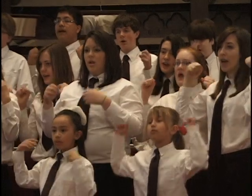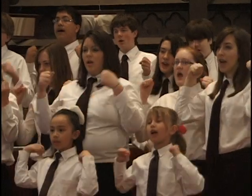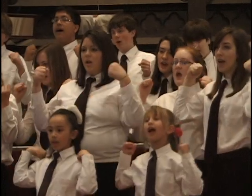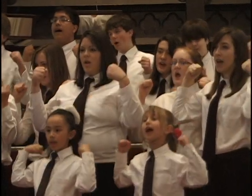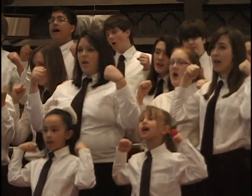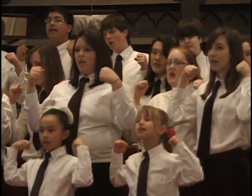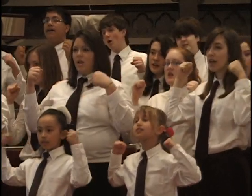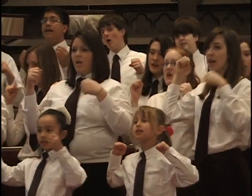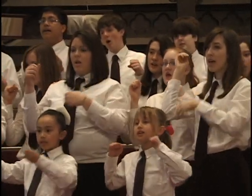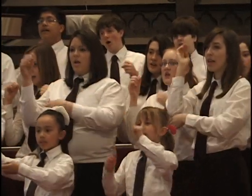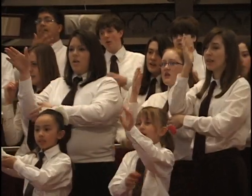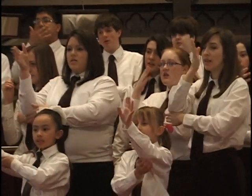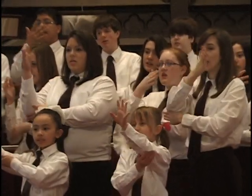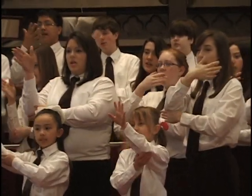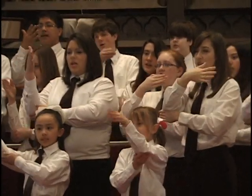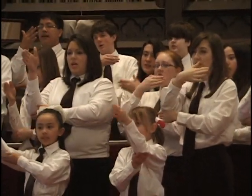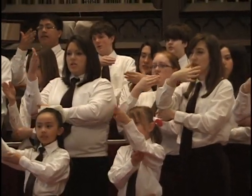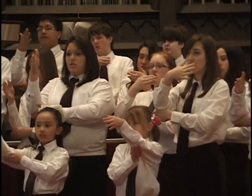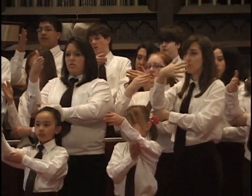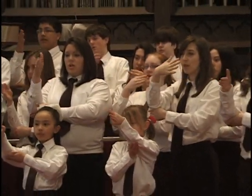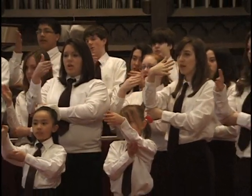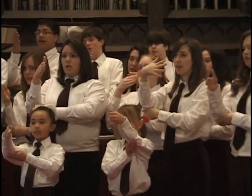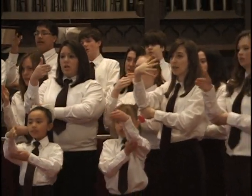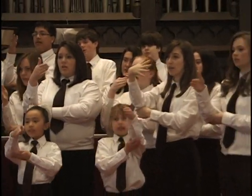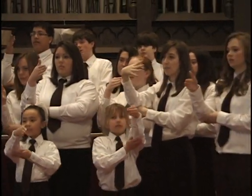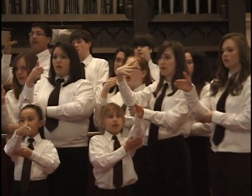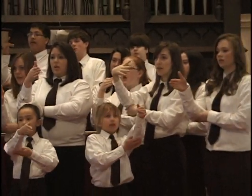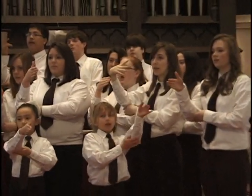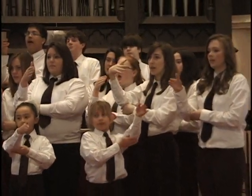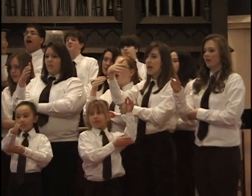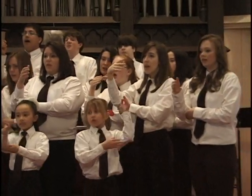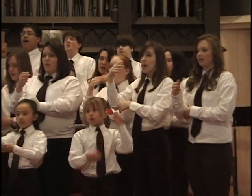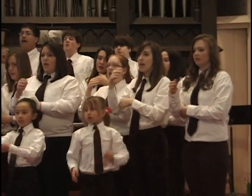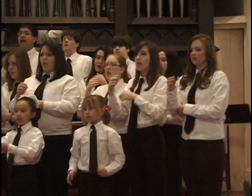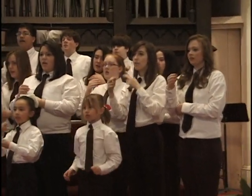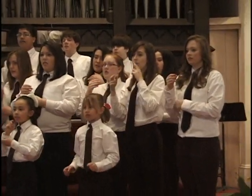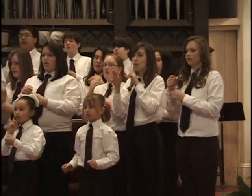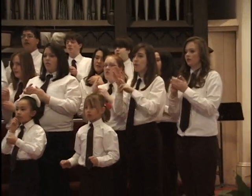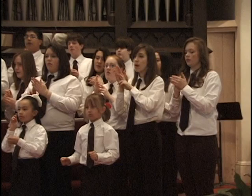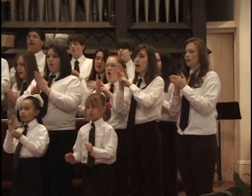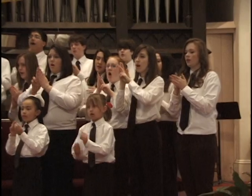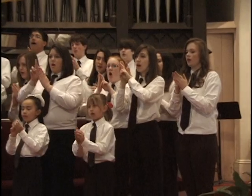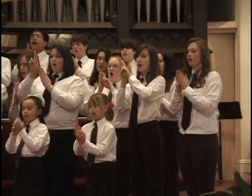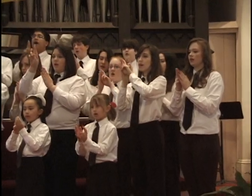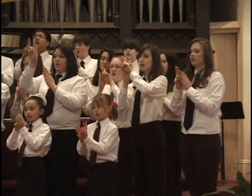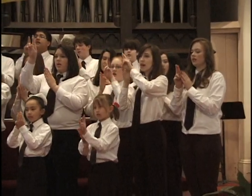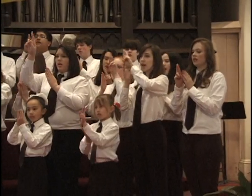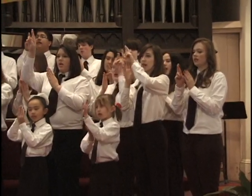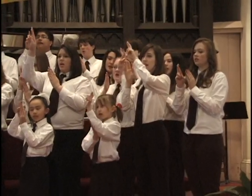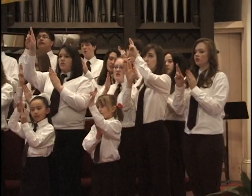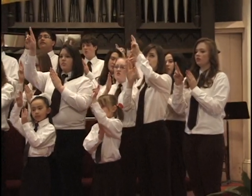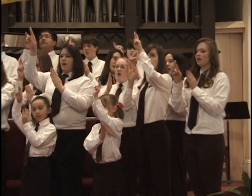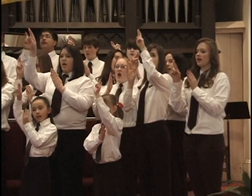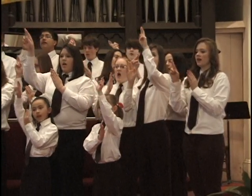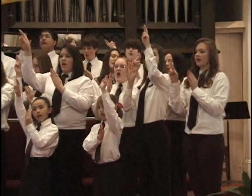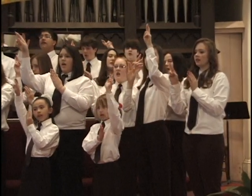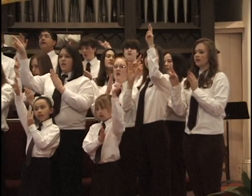gallantly streaming, And the rocket's red